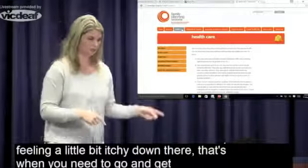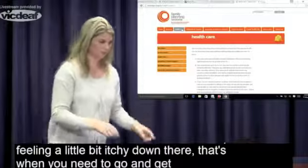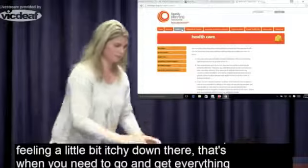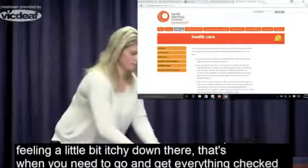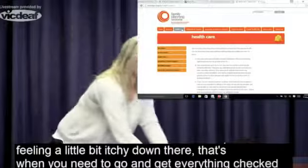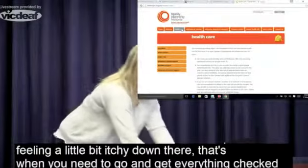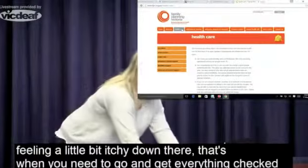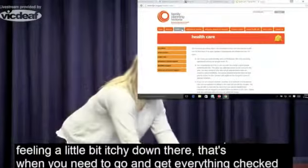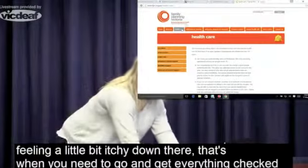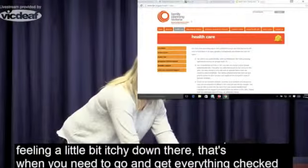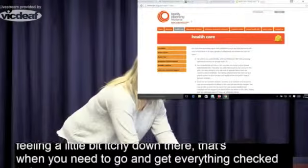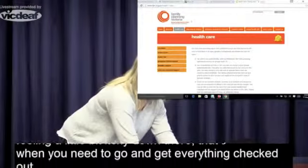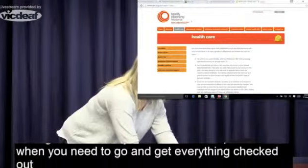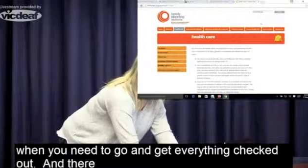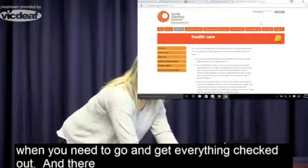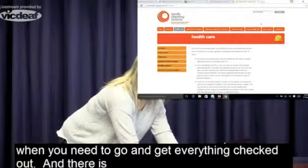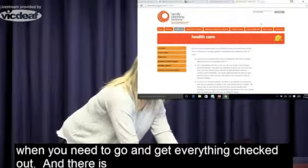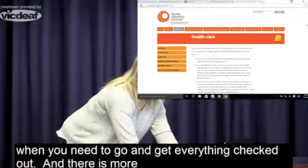And there's more information up on the screen that you can access as well.